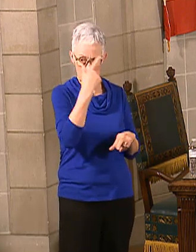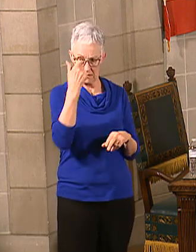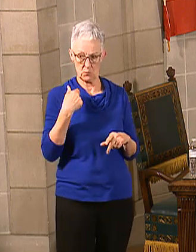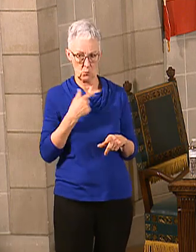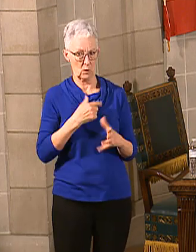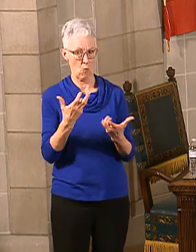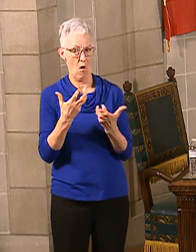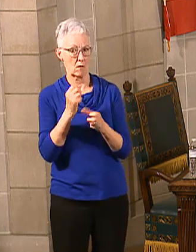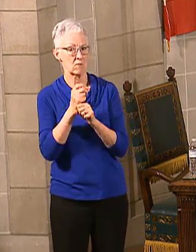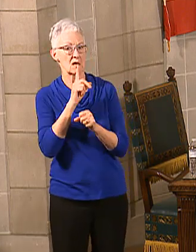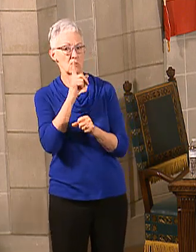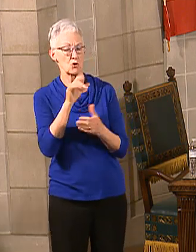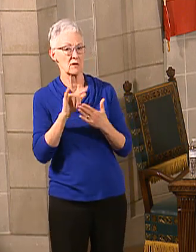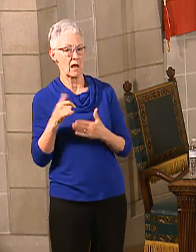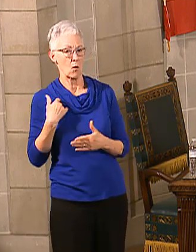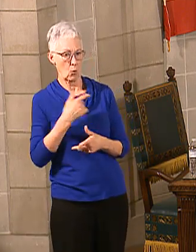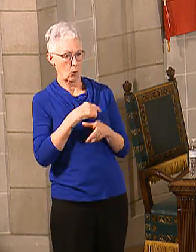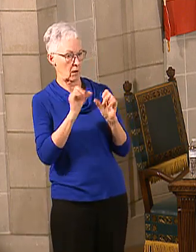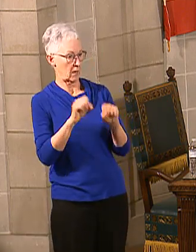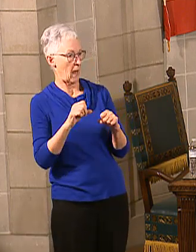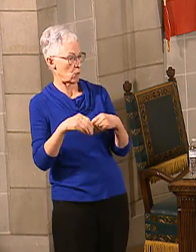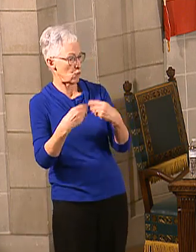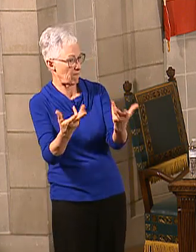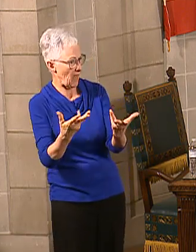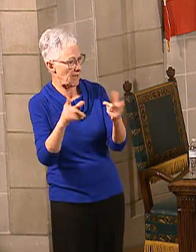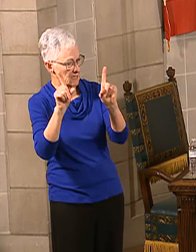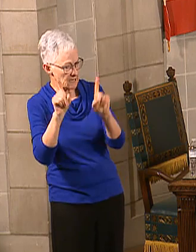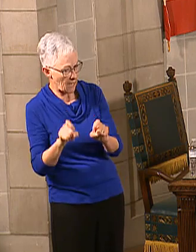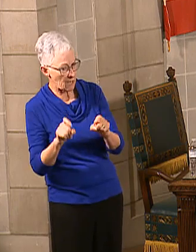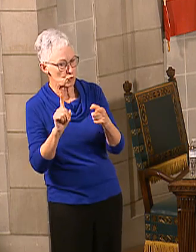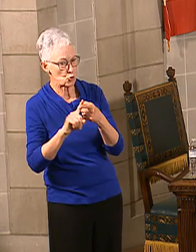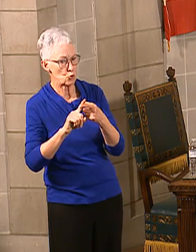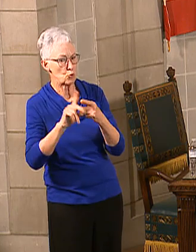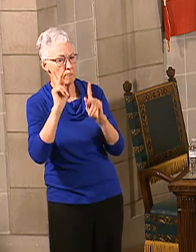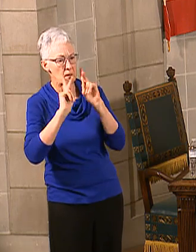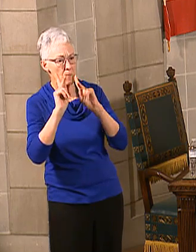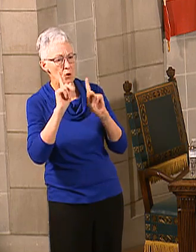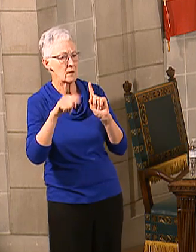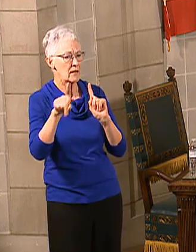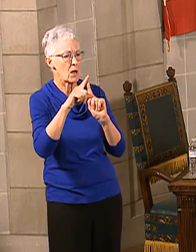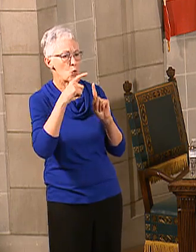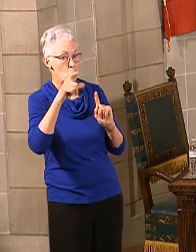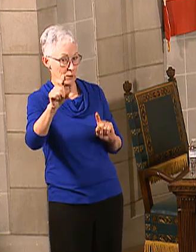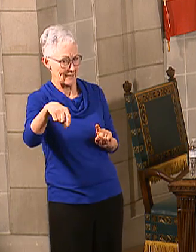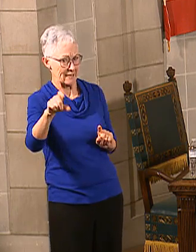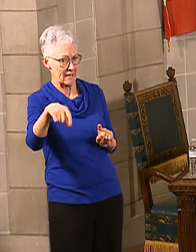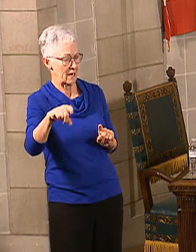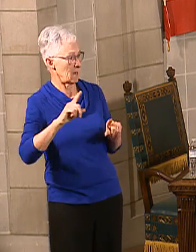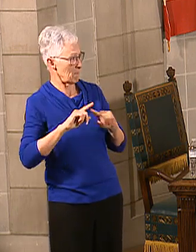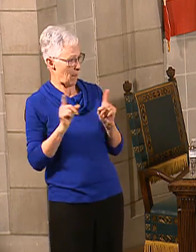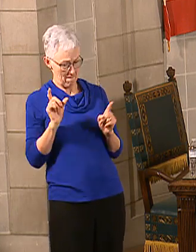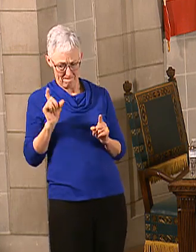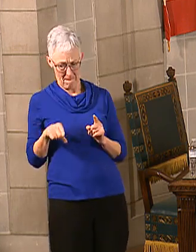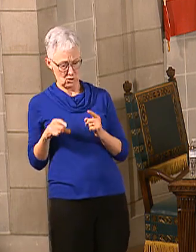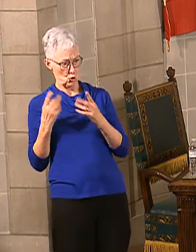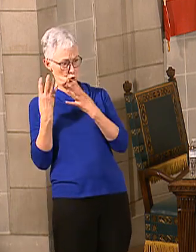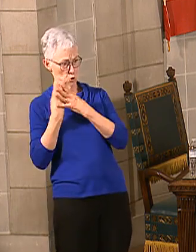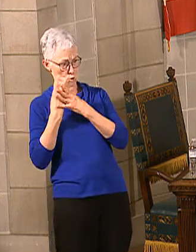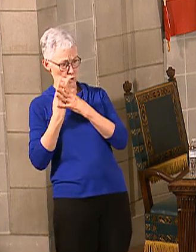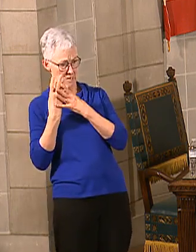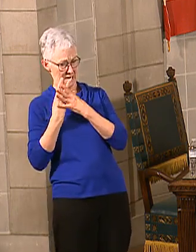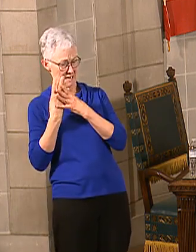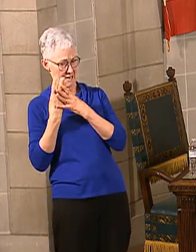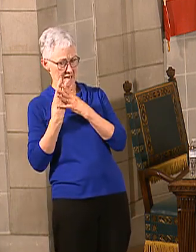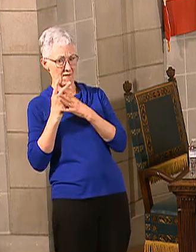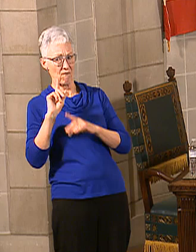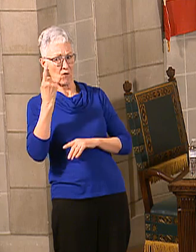about with regard to, of course, you have to go through a screen first to be tested for influenza A and influenza B. Are we still doing the respiratory panels right now, Dr.